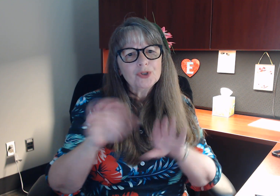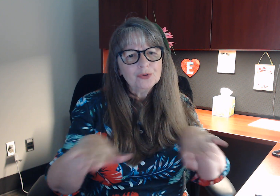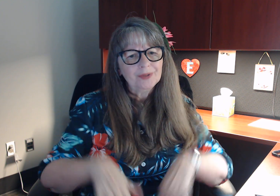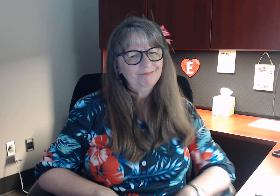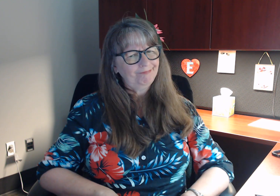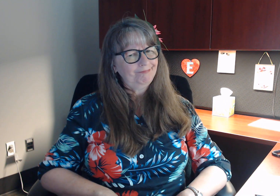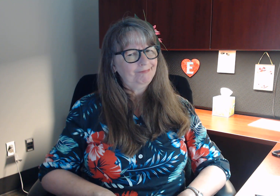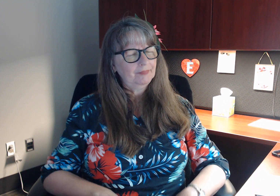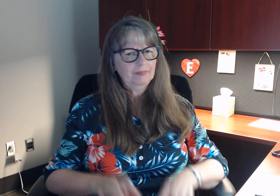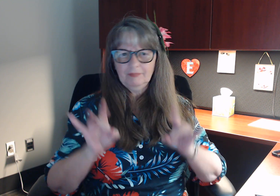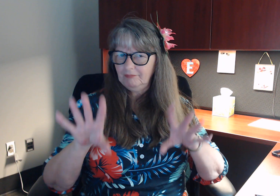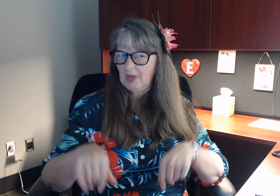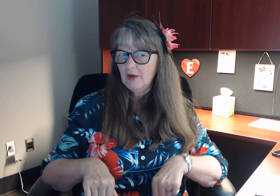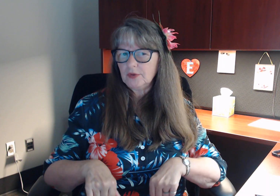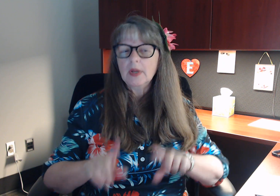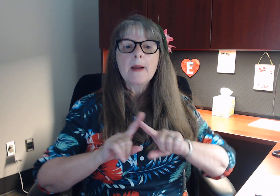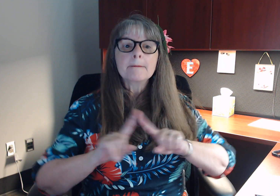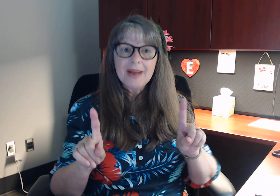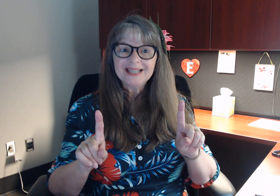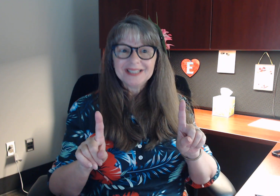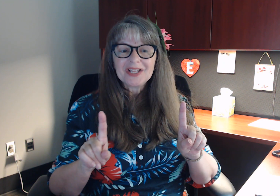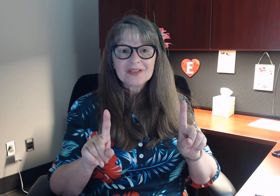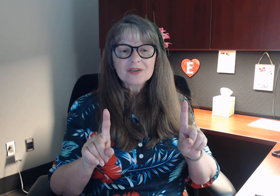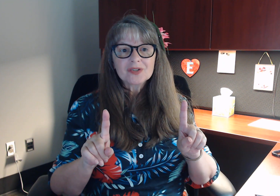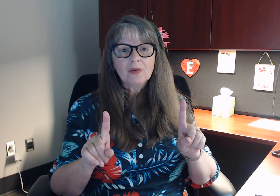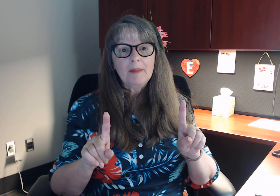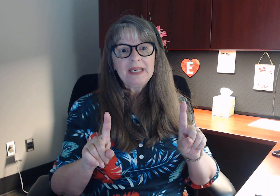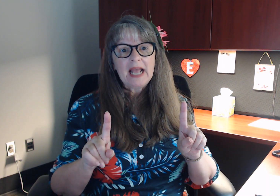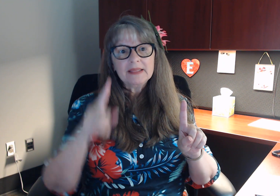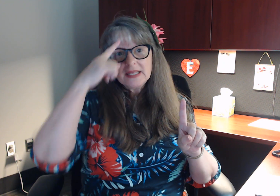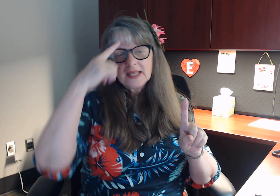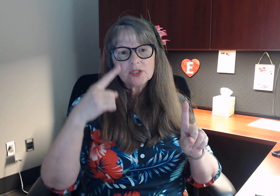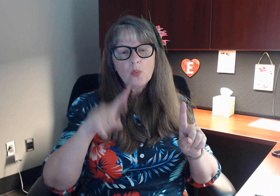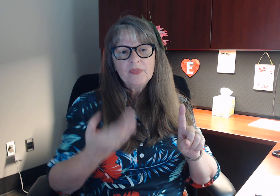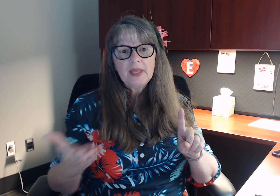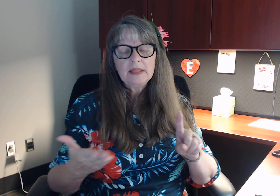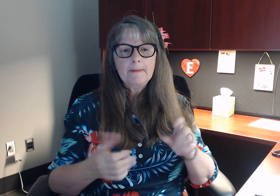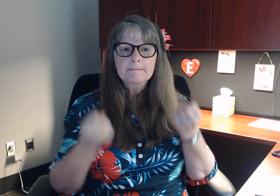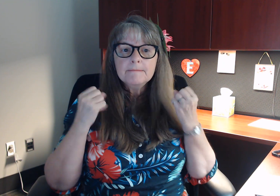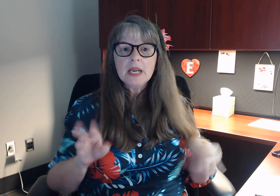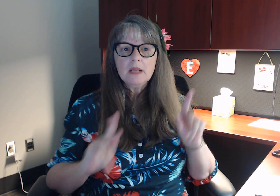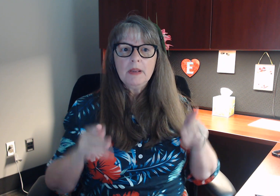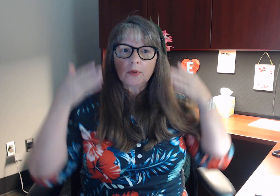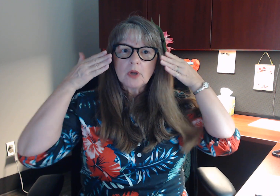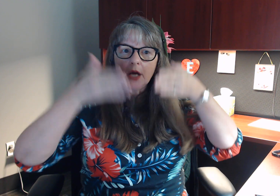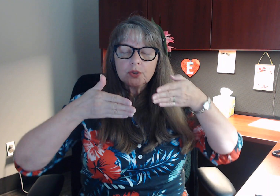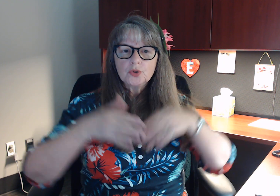children. Awful. But, so, I mean, I think that's one thing that many people are concentrating